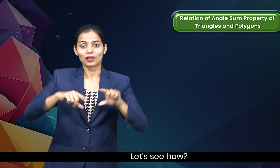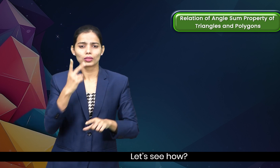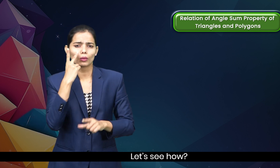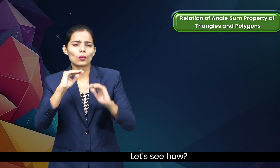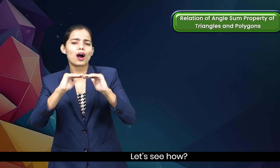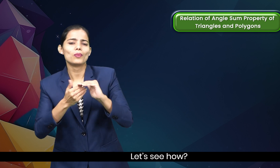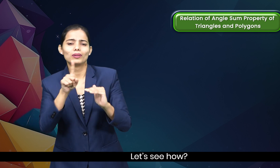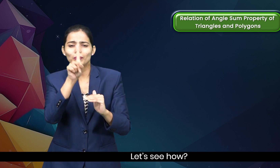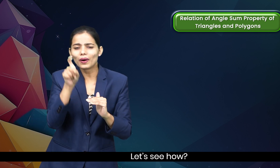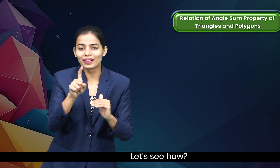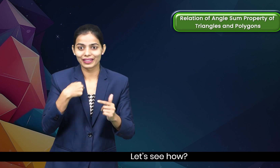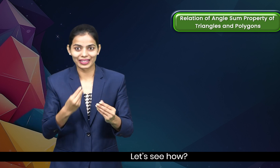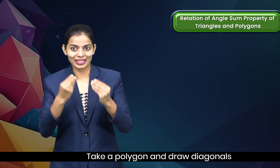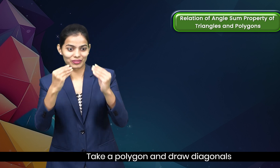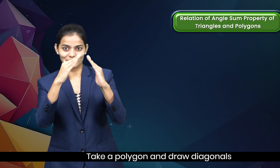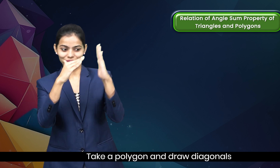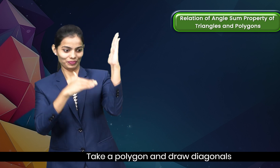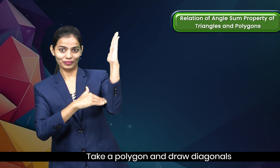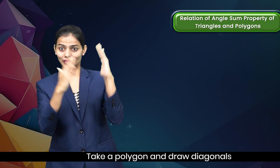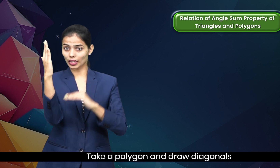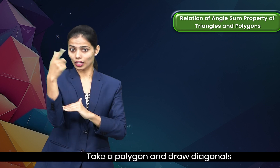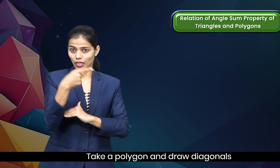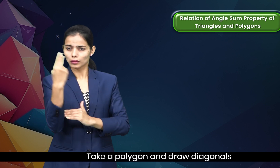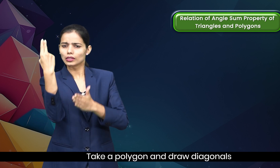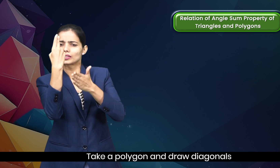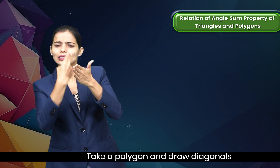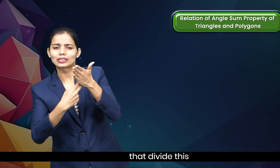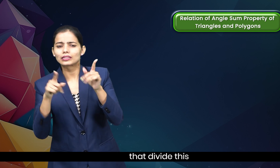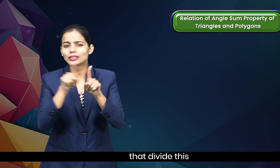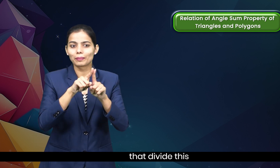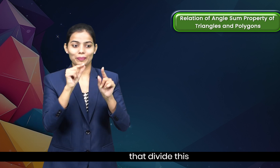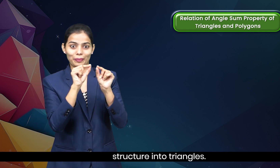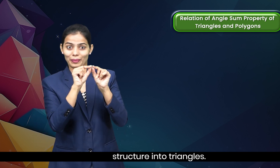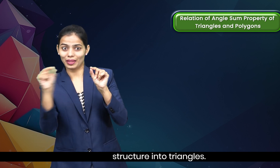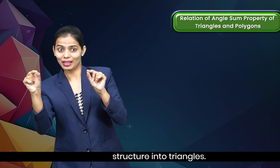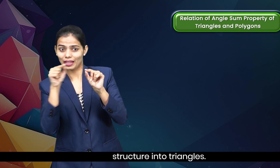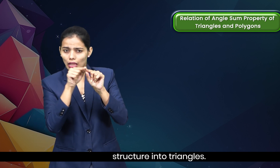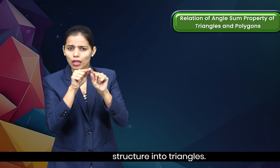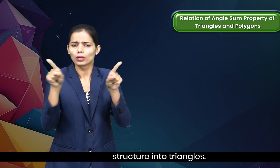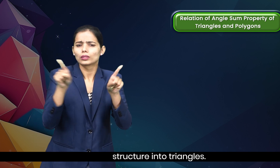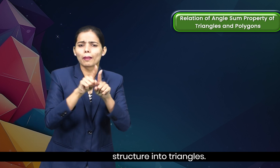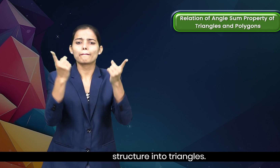Let's see how. Take a polygon and draw diagonals that divide the structure into